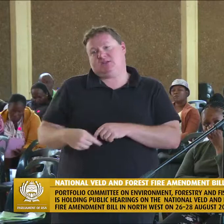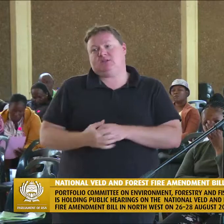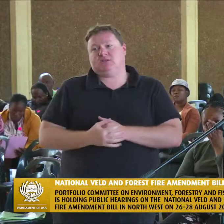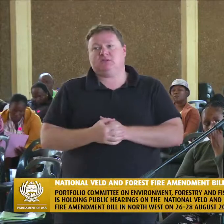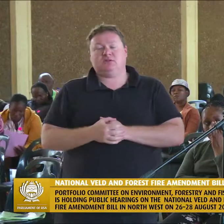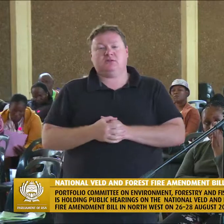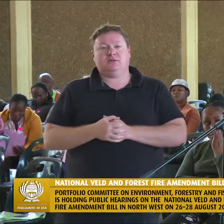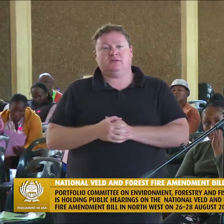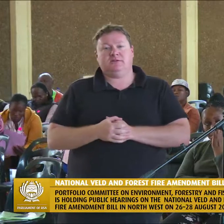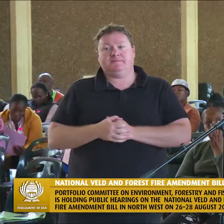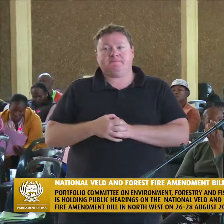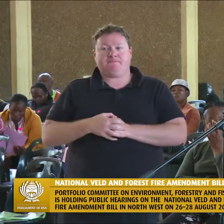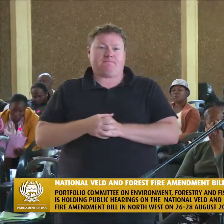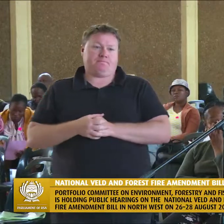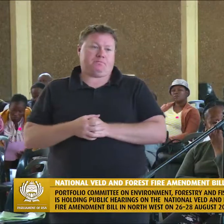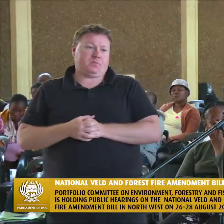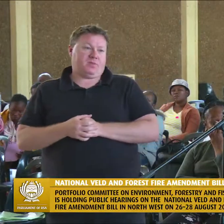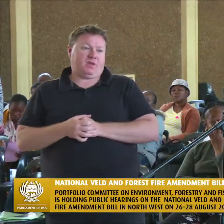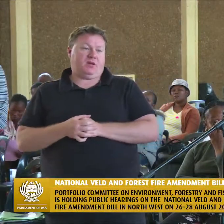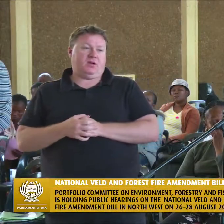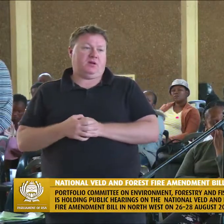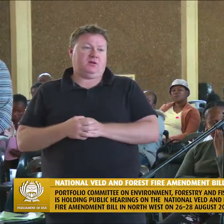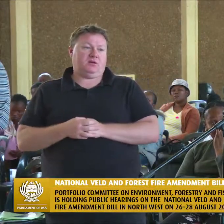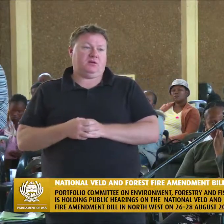they would refer prescriptions